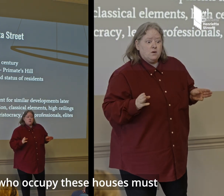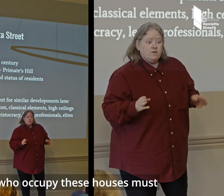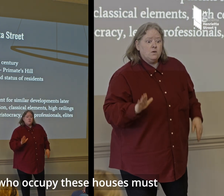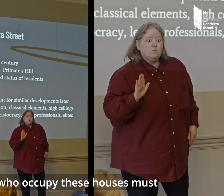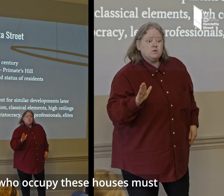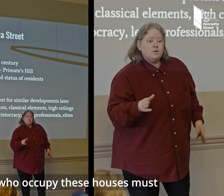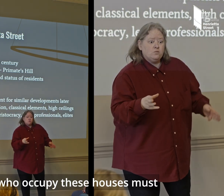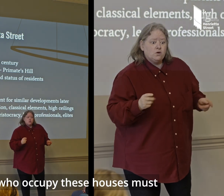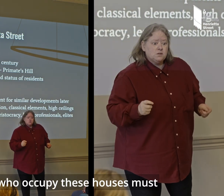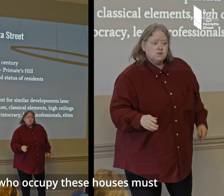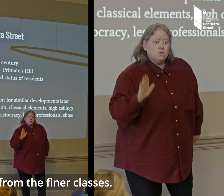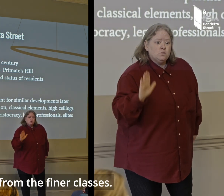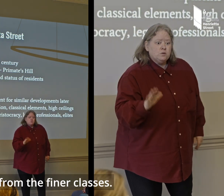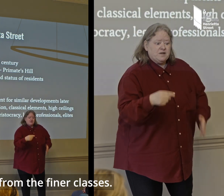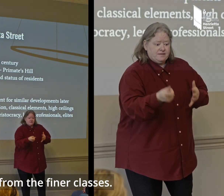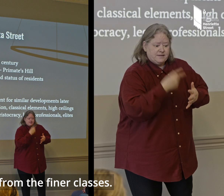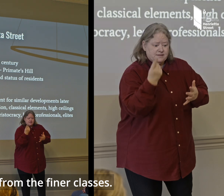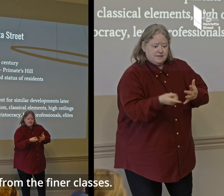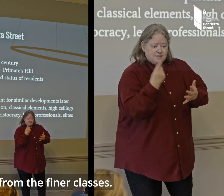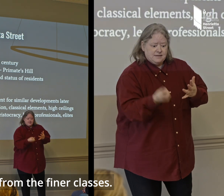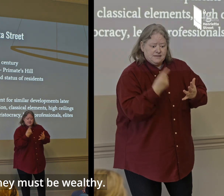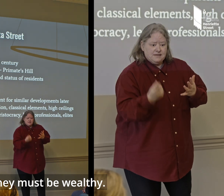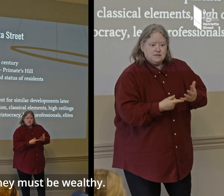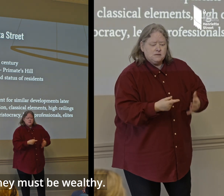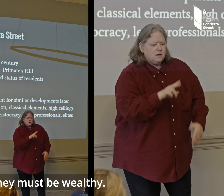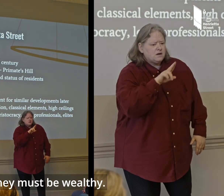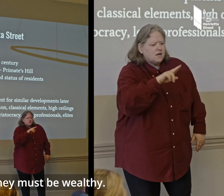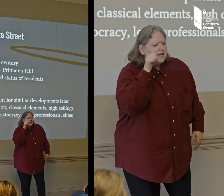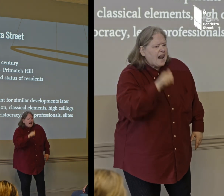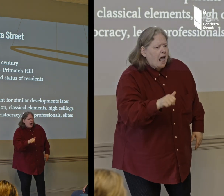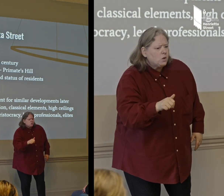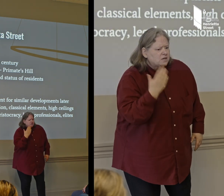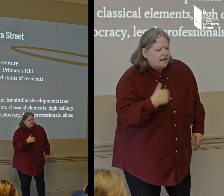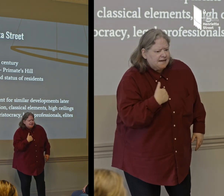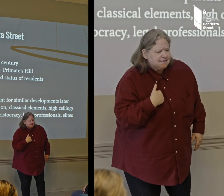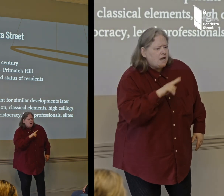The people who occupy these houses must be from the finer classes. They must be wealthy.